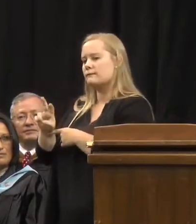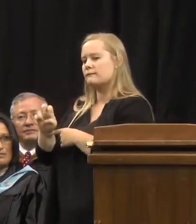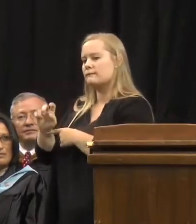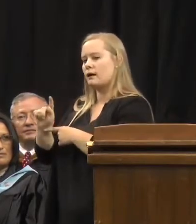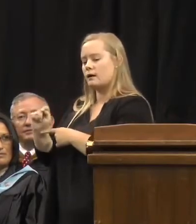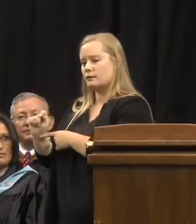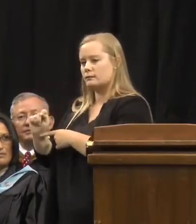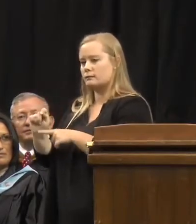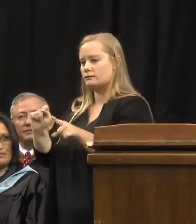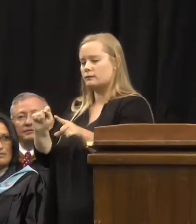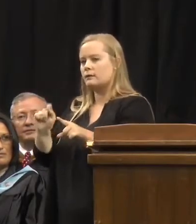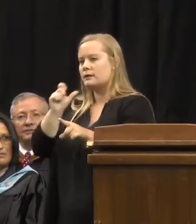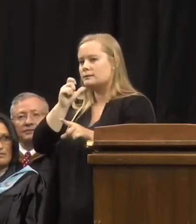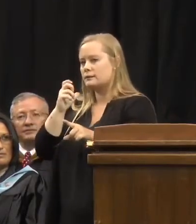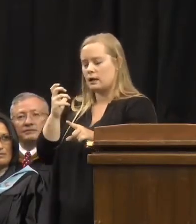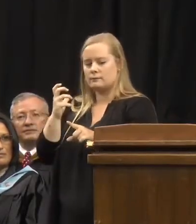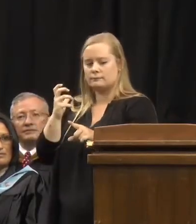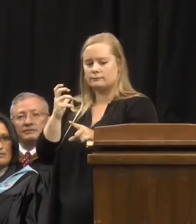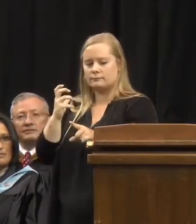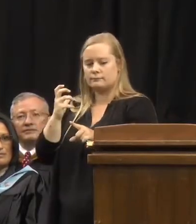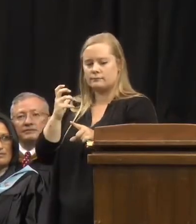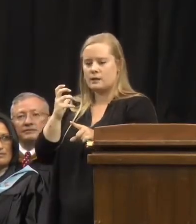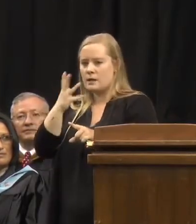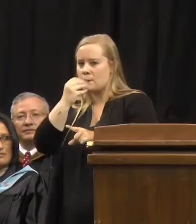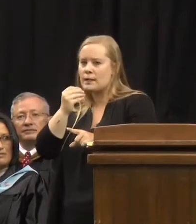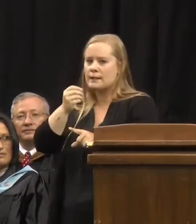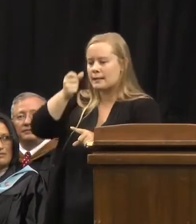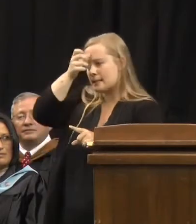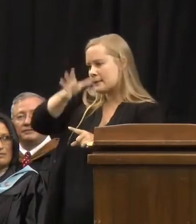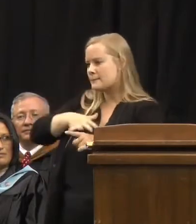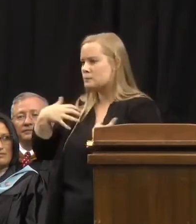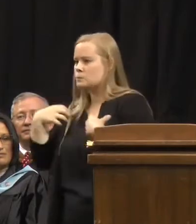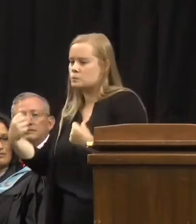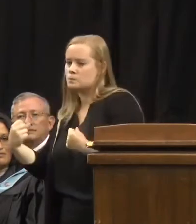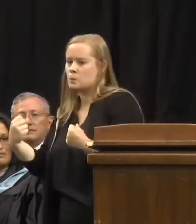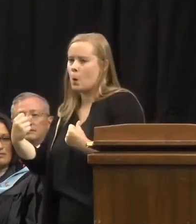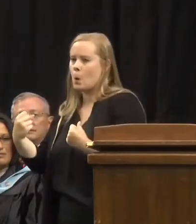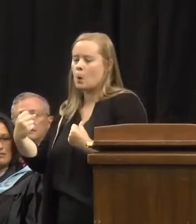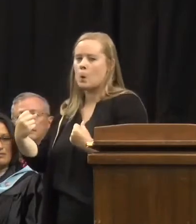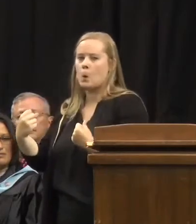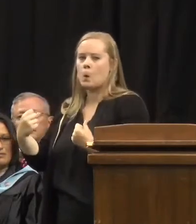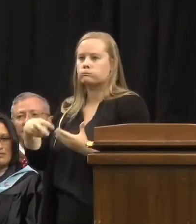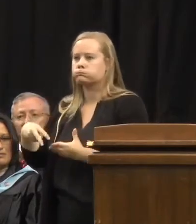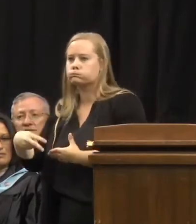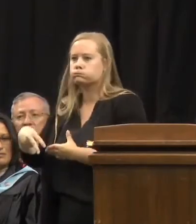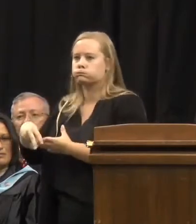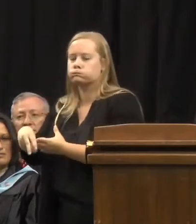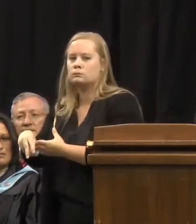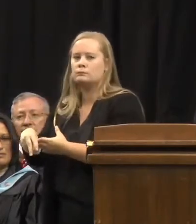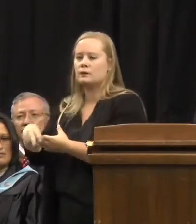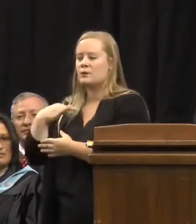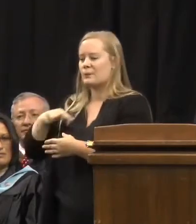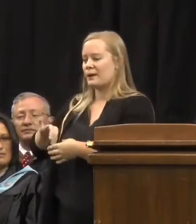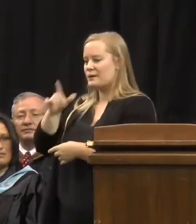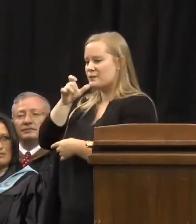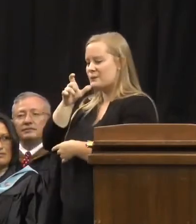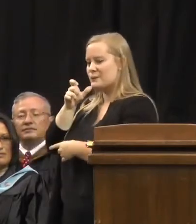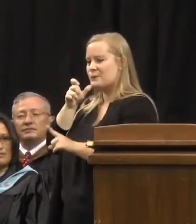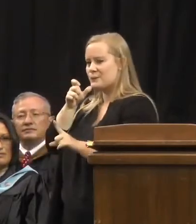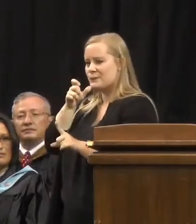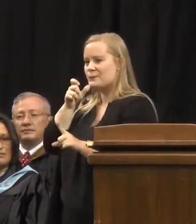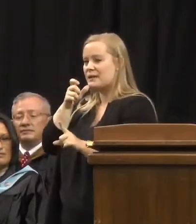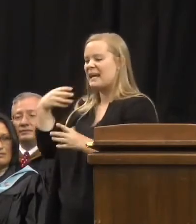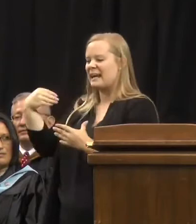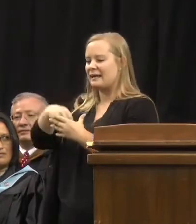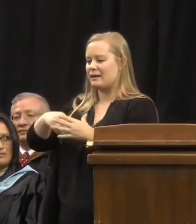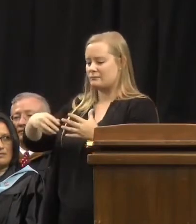It's not the critic who counts, not the man who points out how strong the man stumbles. The credit goes to the man who actually in the